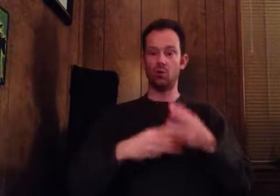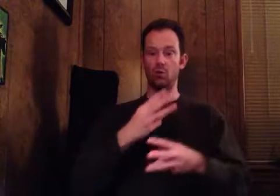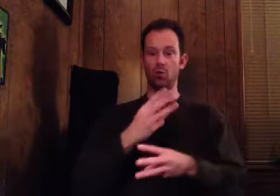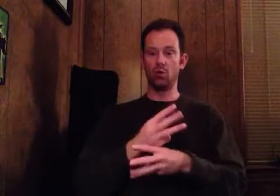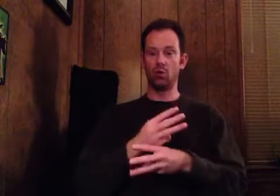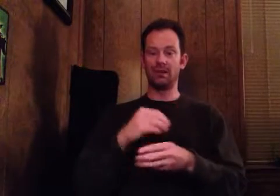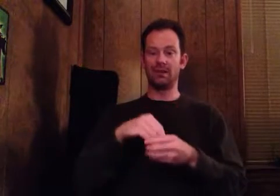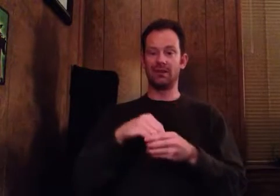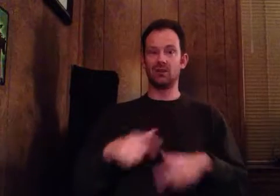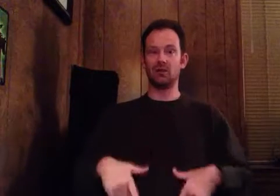lifetime.